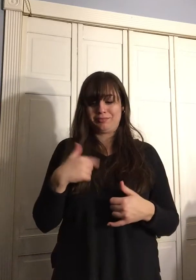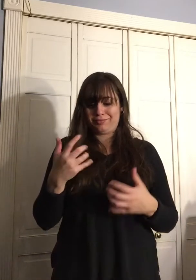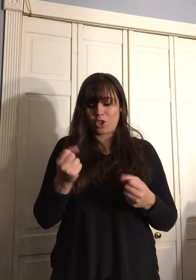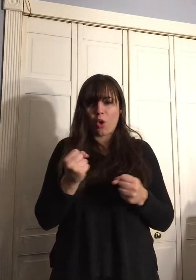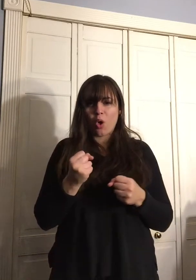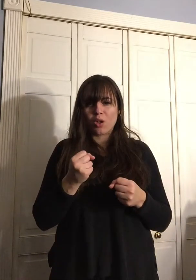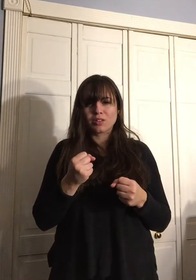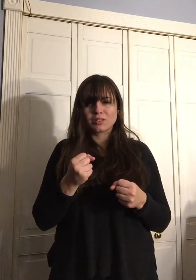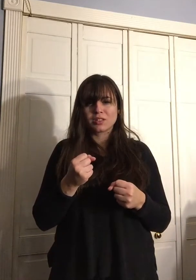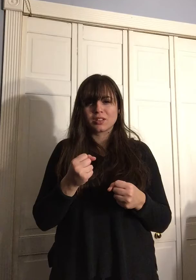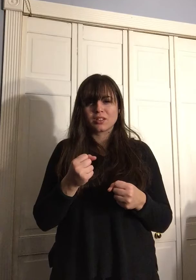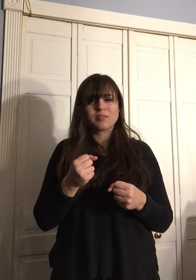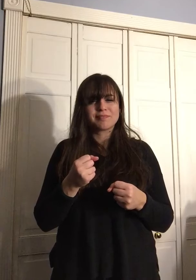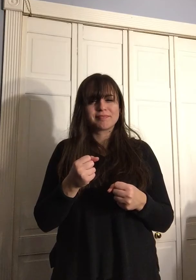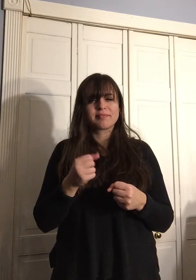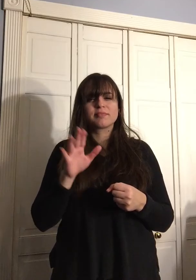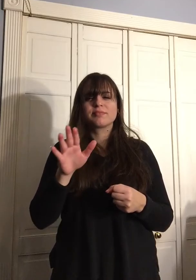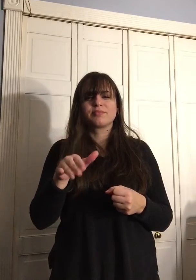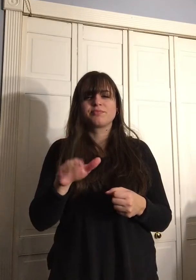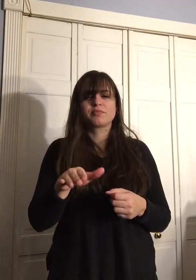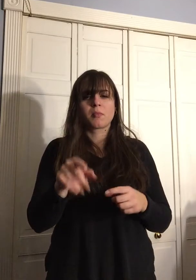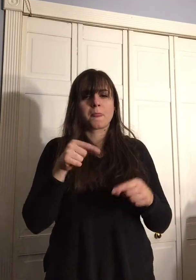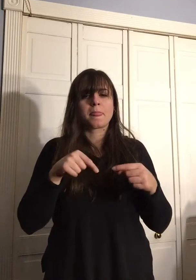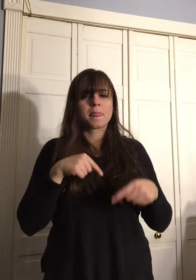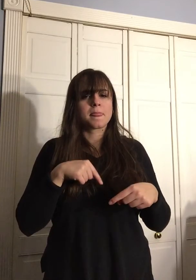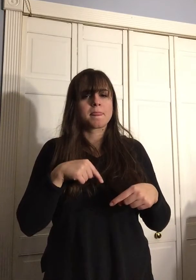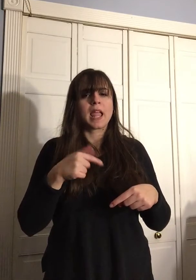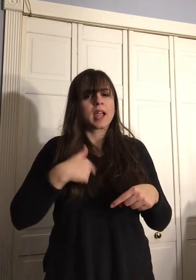coat on the frozen river while battling with this one of soldiers.